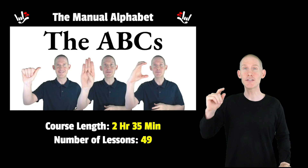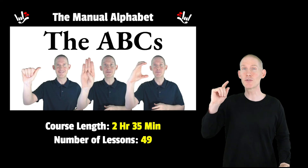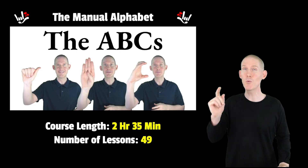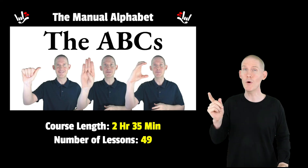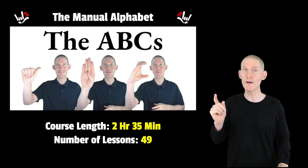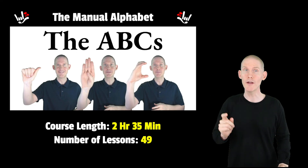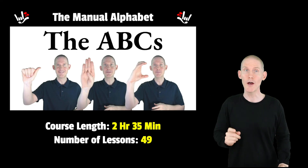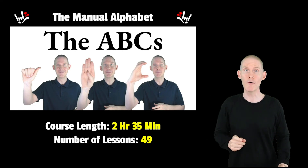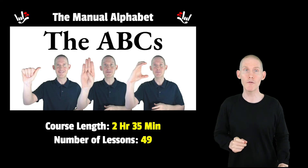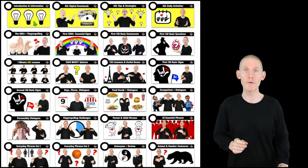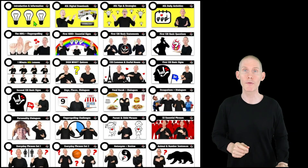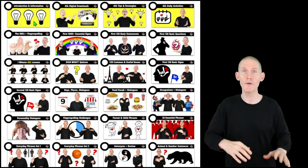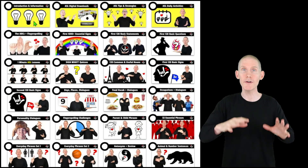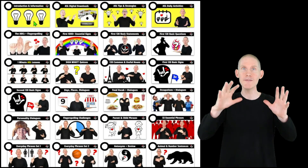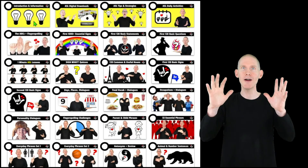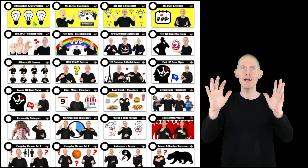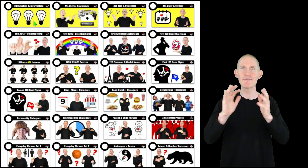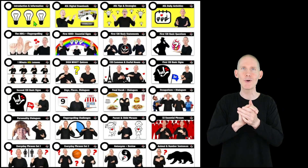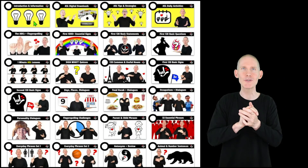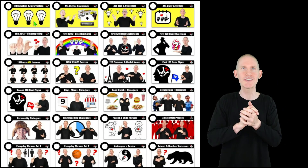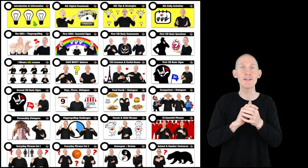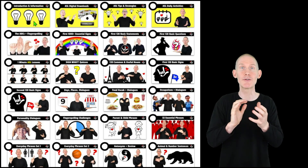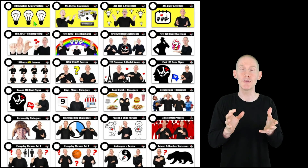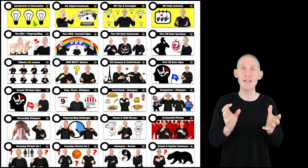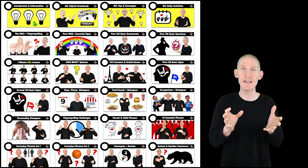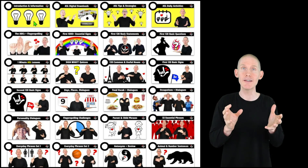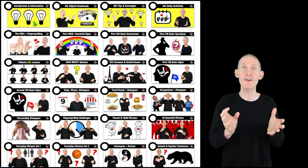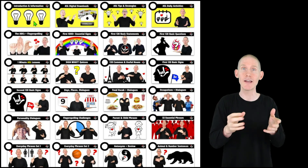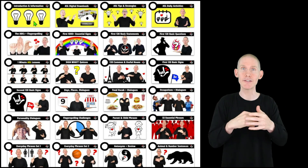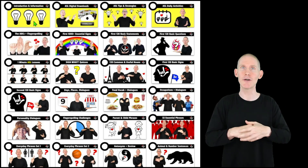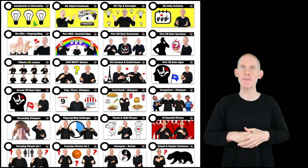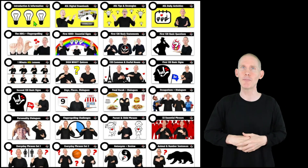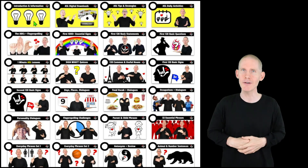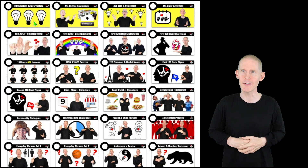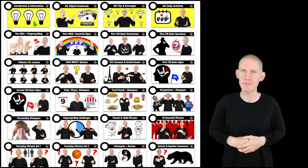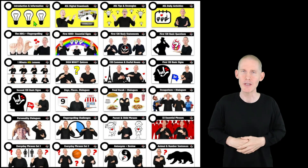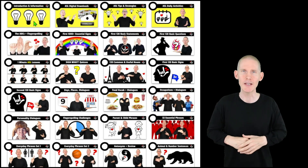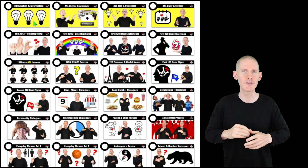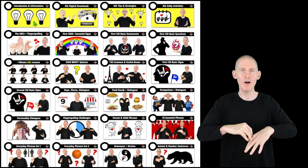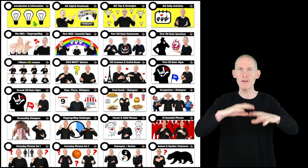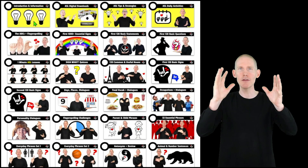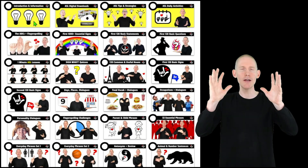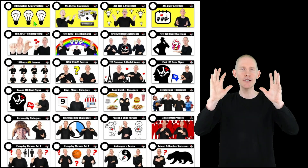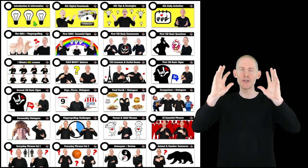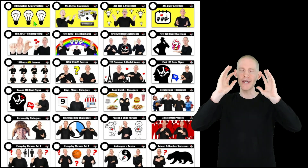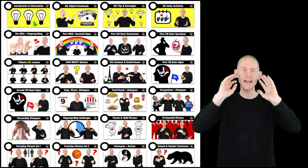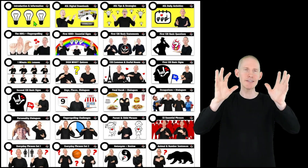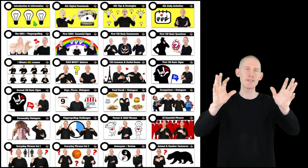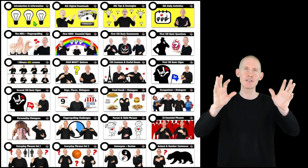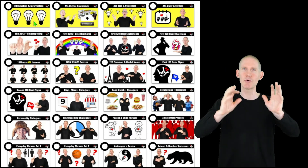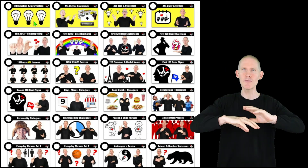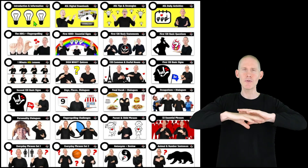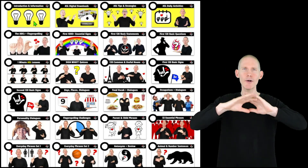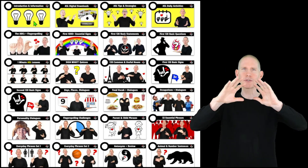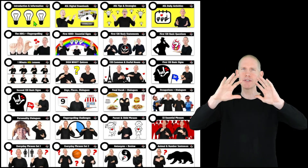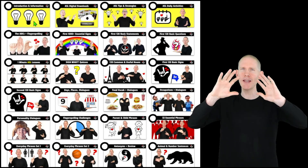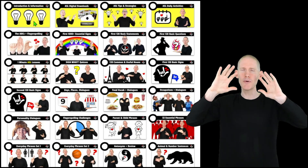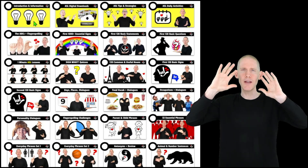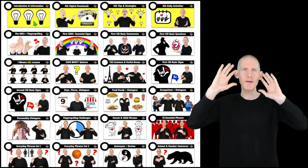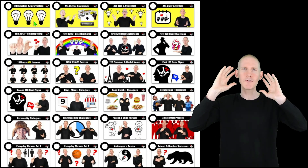is one of over 35 courses included in our ASL bundle. It's all online. You can access it 24 hours a day whenever